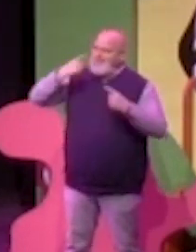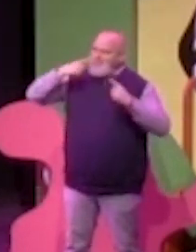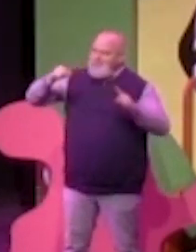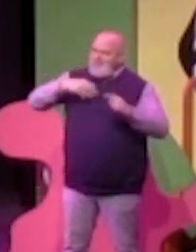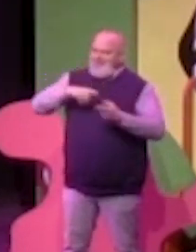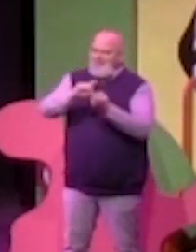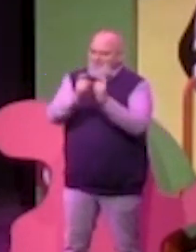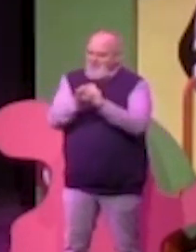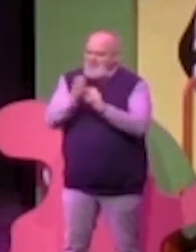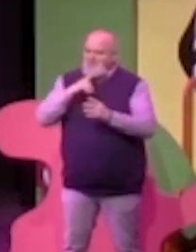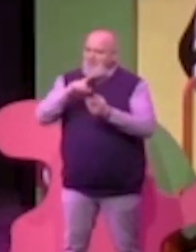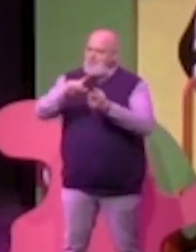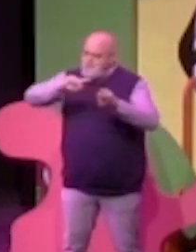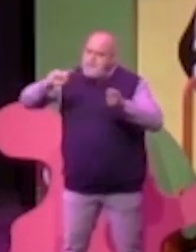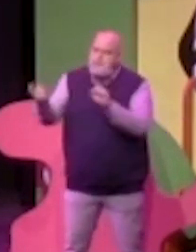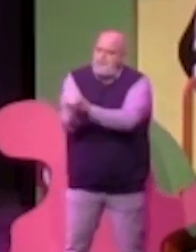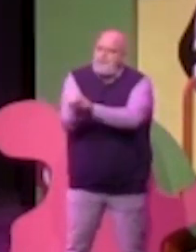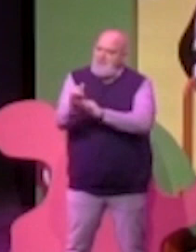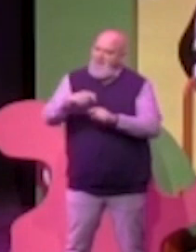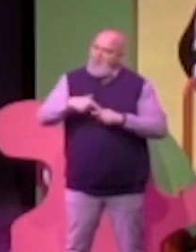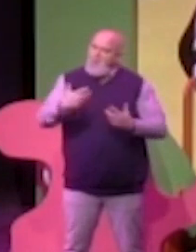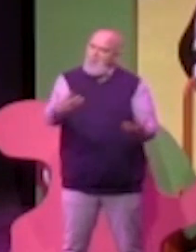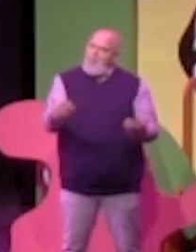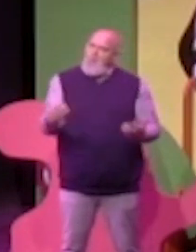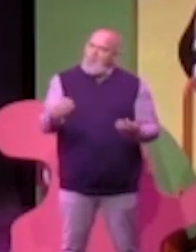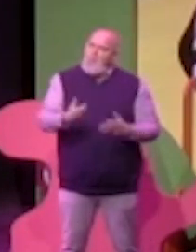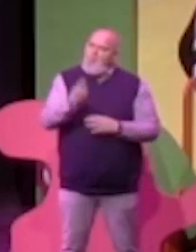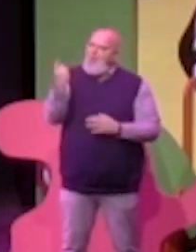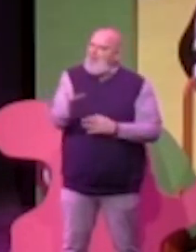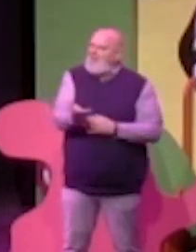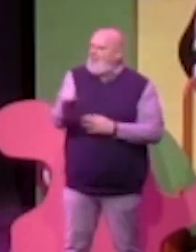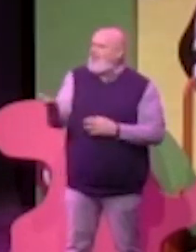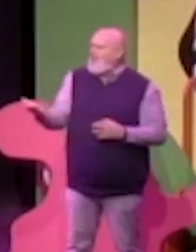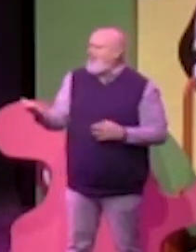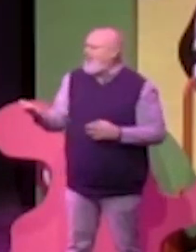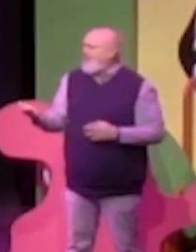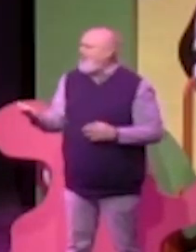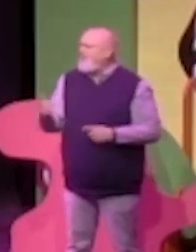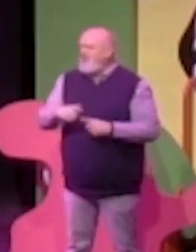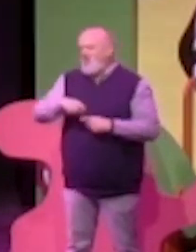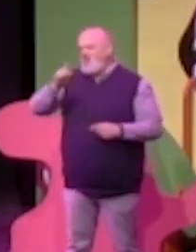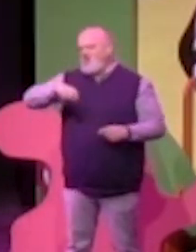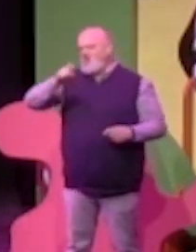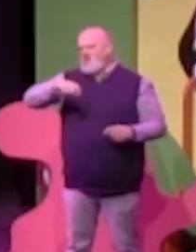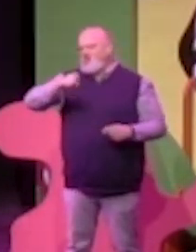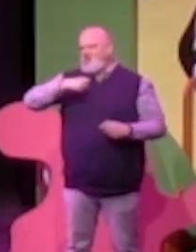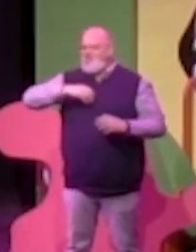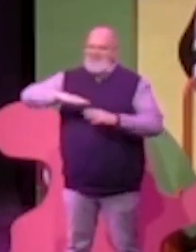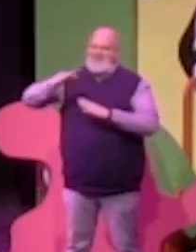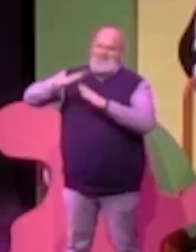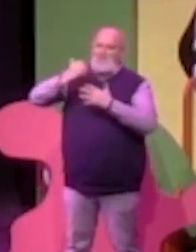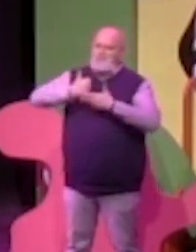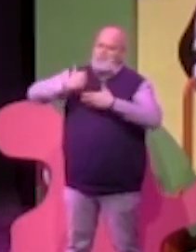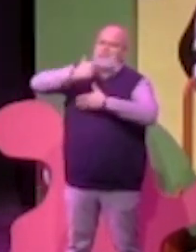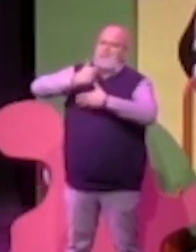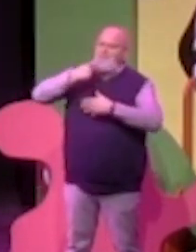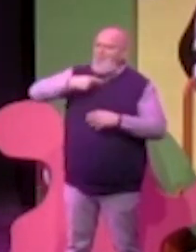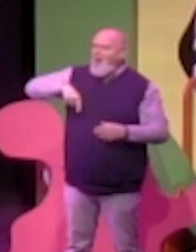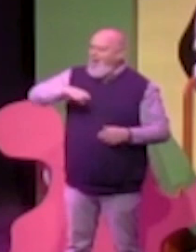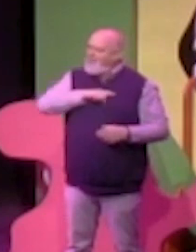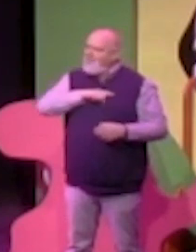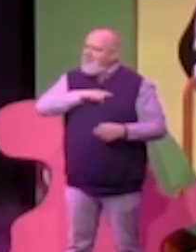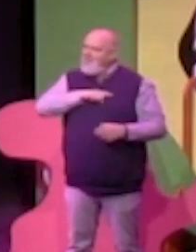and transformation that we seek? One thing that you think should be top of mind for us is going to be top of mind for